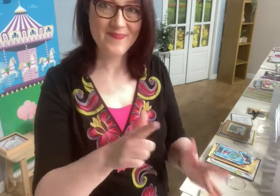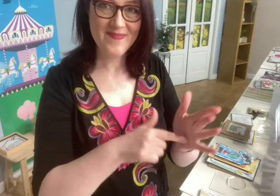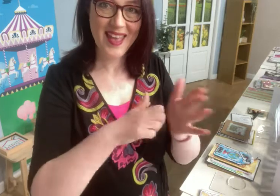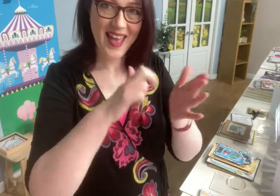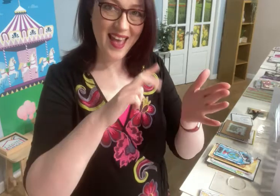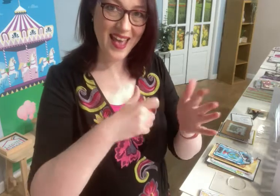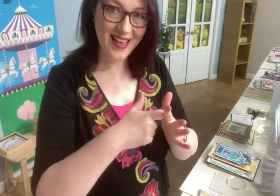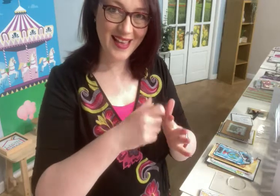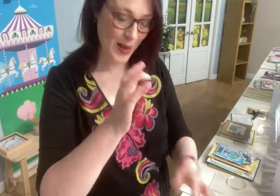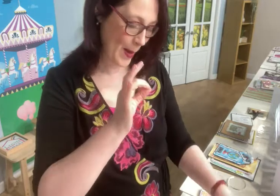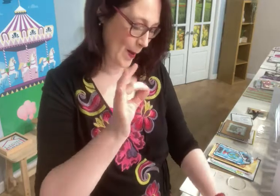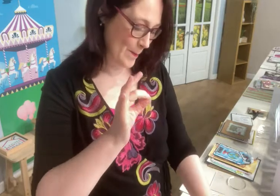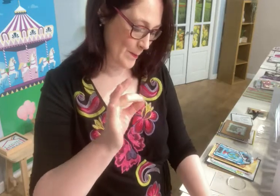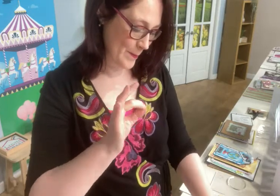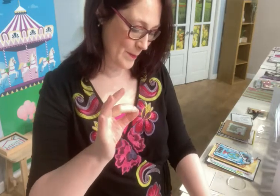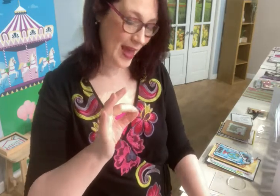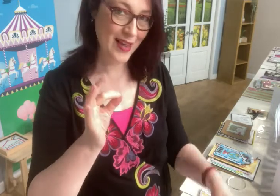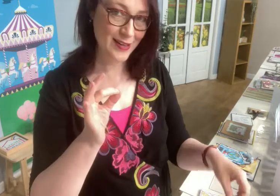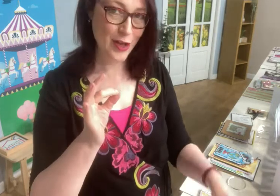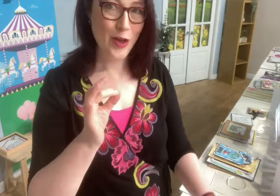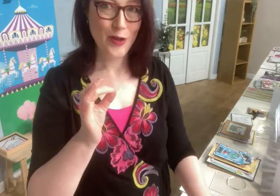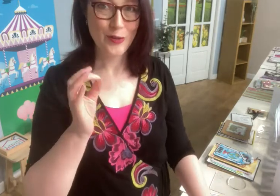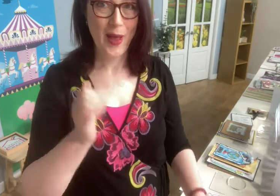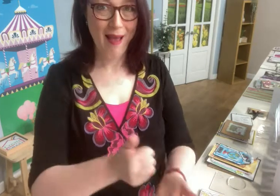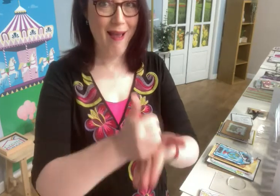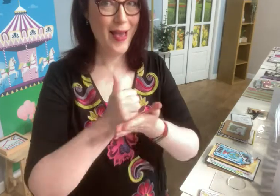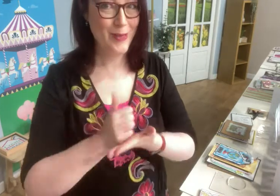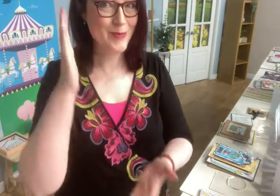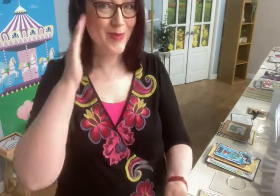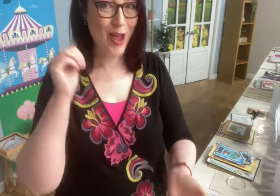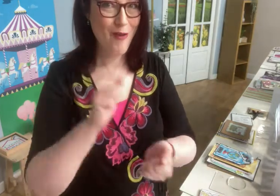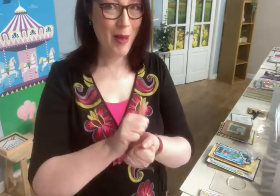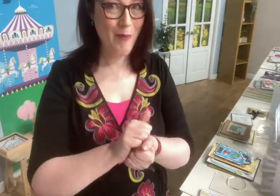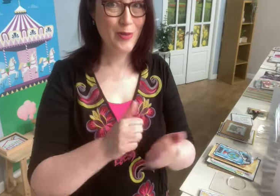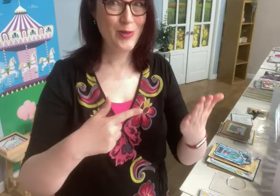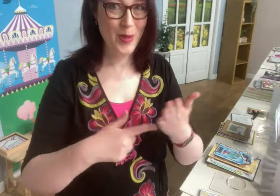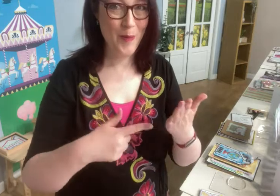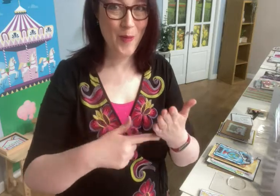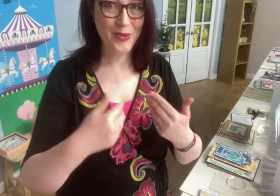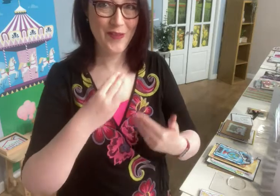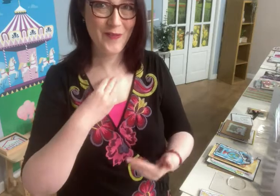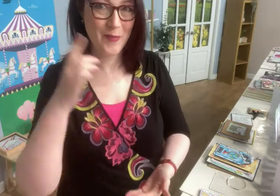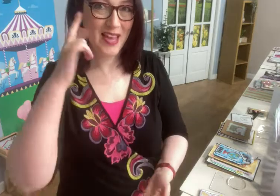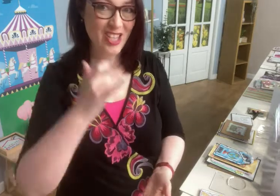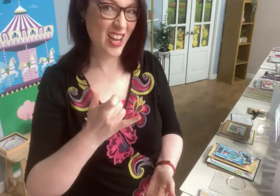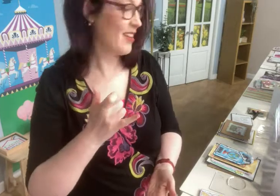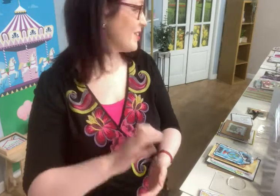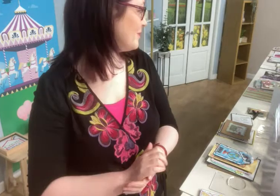block, the ink, so everything I particularly need is on that post-it note, and it helps me to remember. So it's important for me